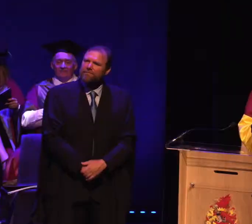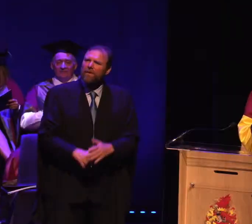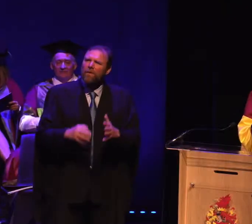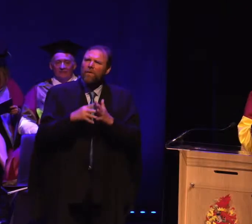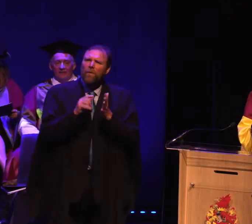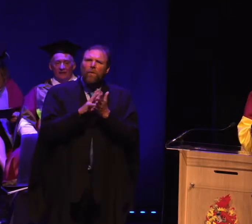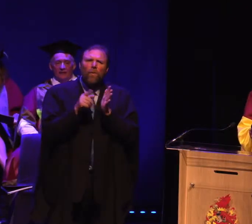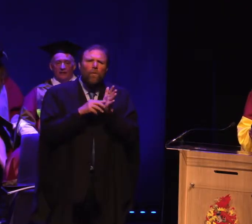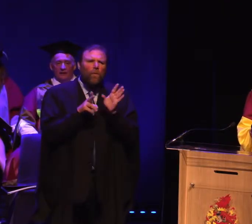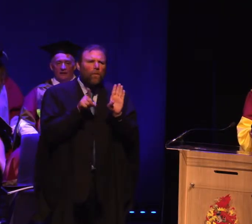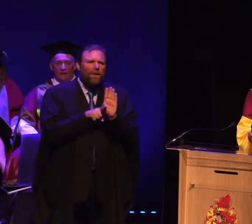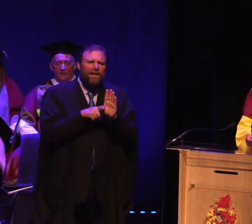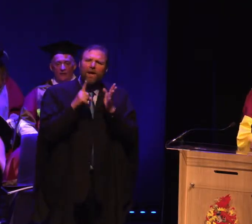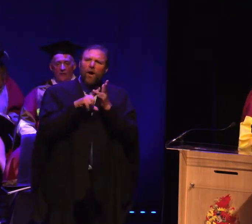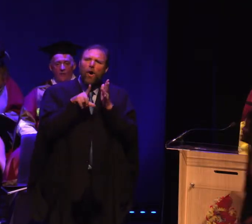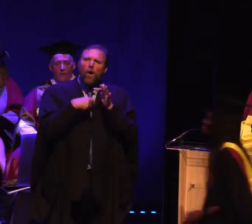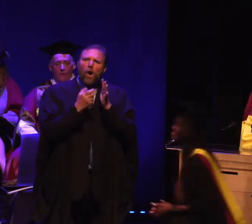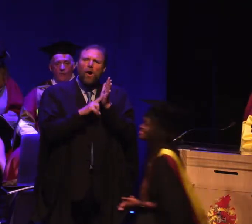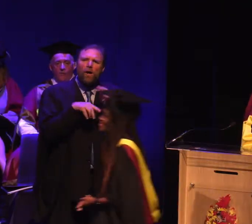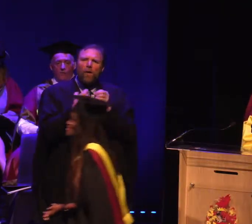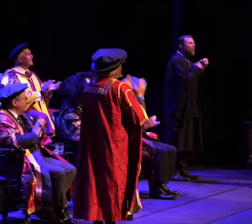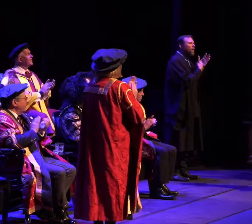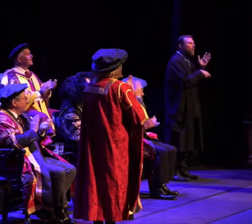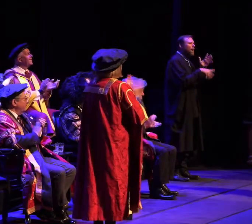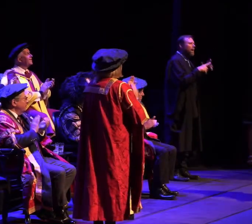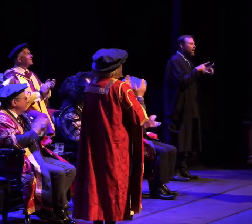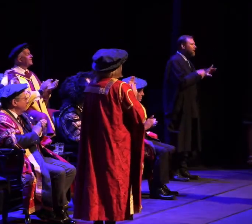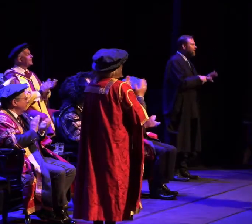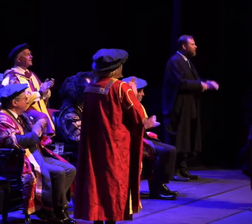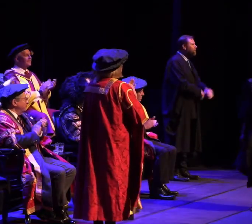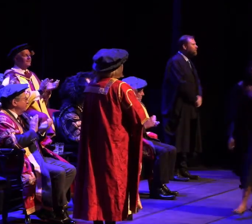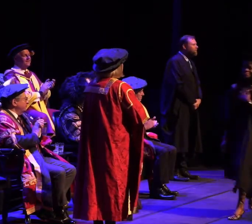Whitney Afalabi. Let's go, Whitney!